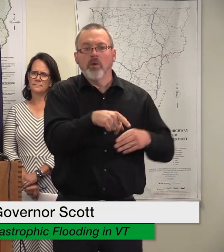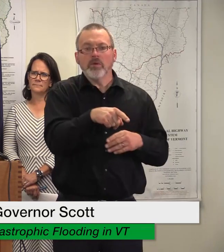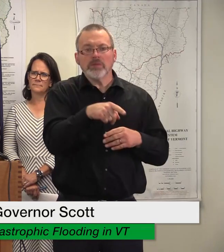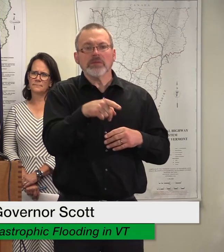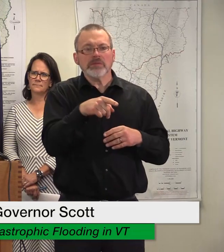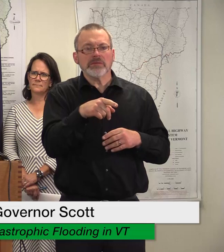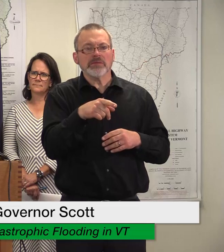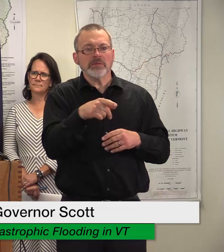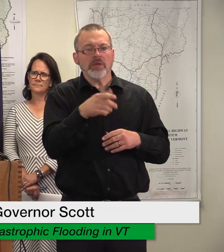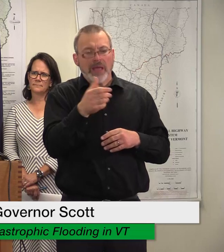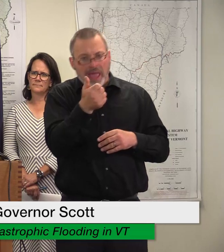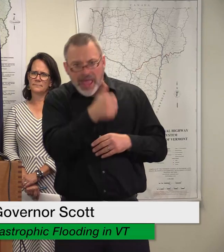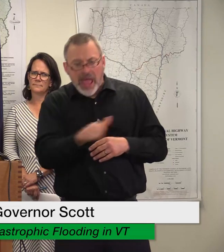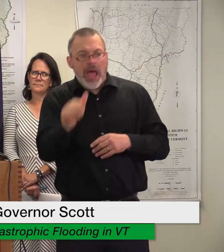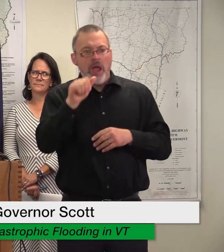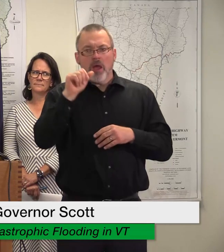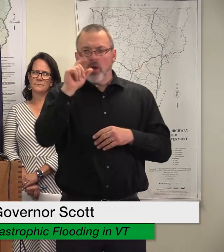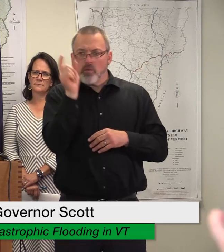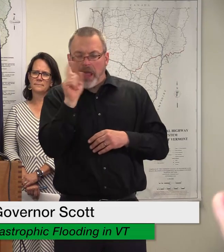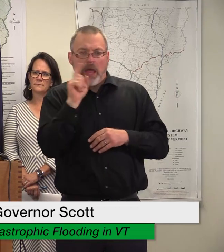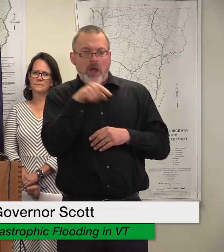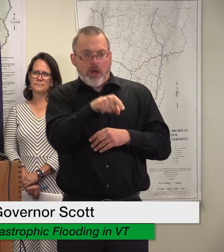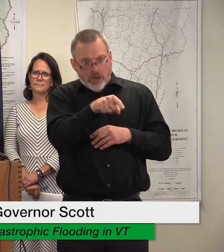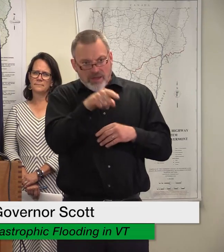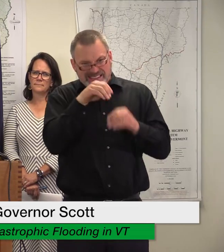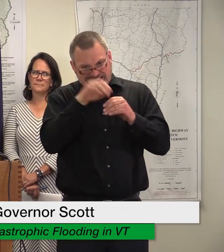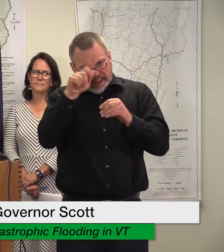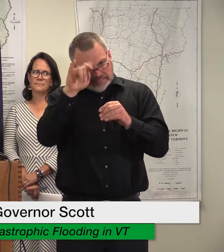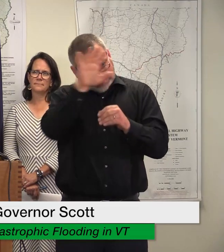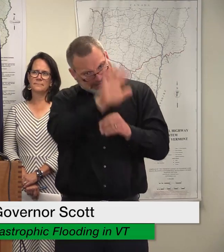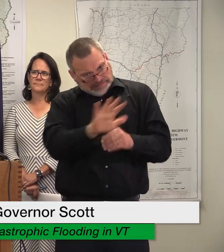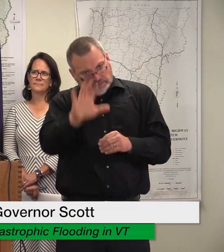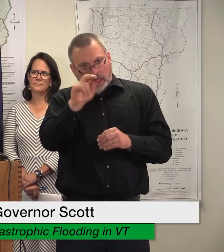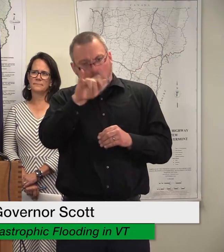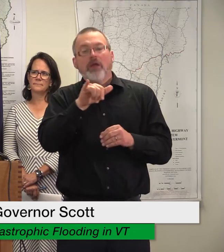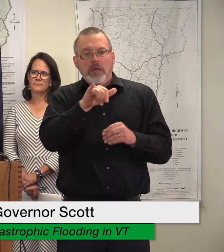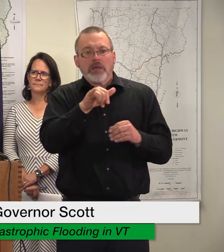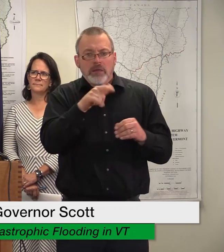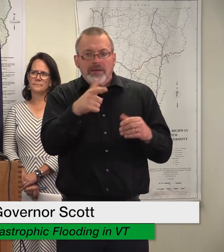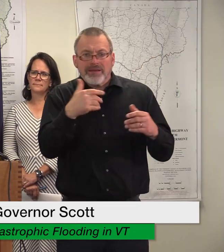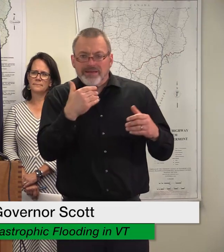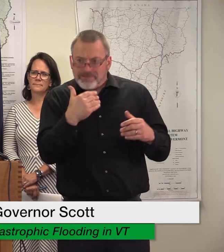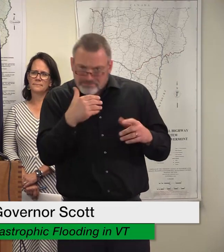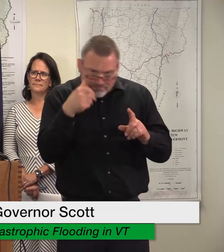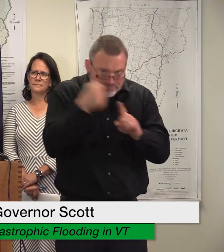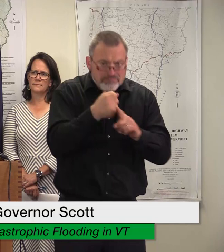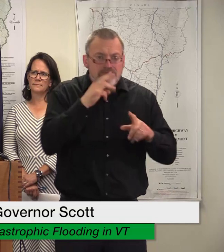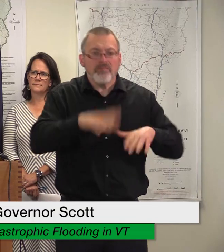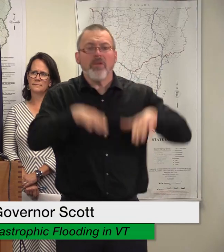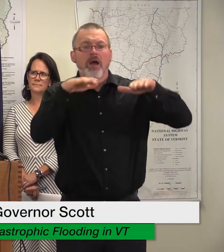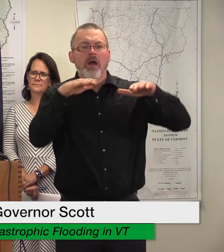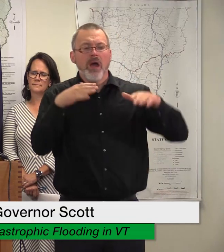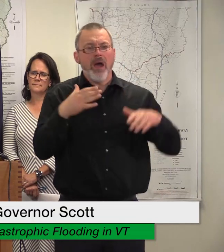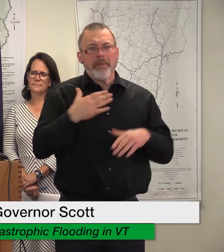or anything related to the flooding and ongoing rains in July, please report it